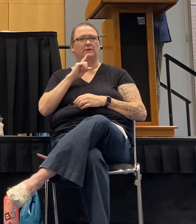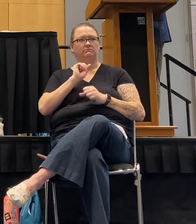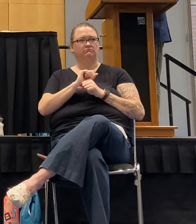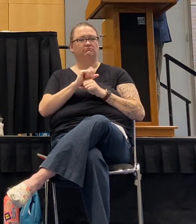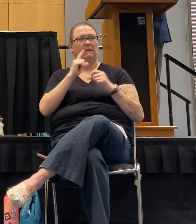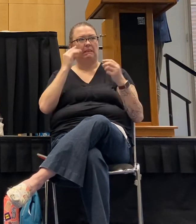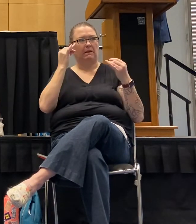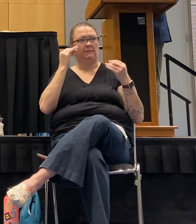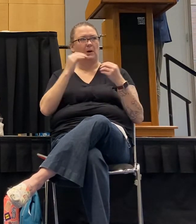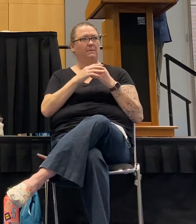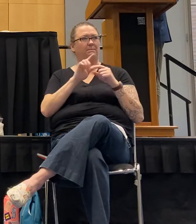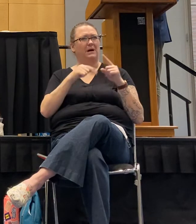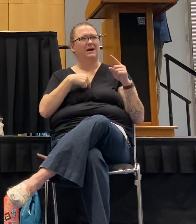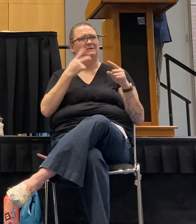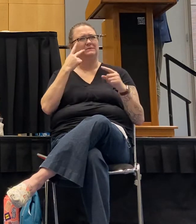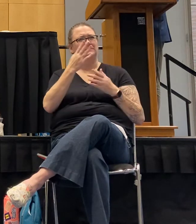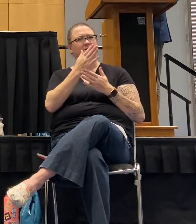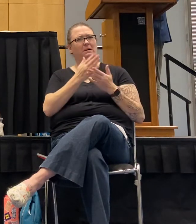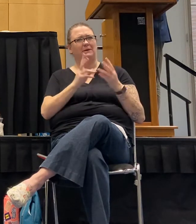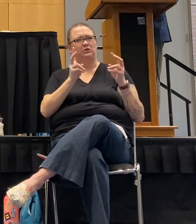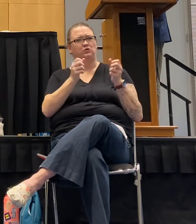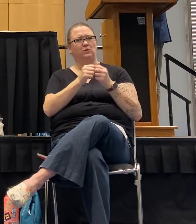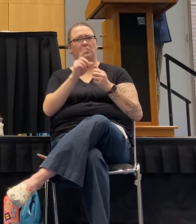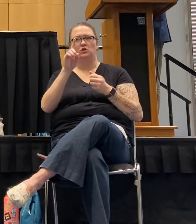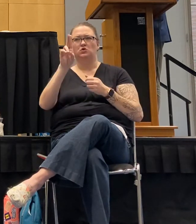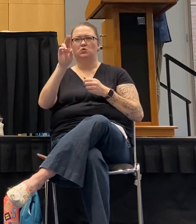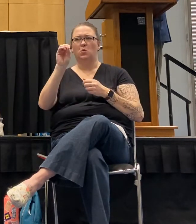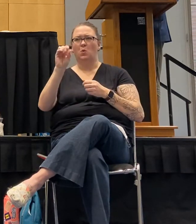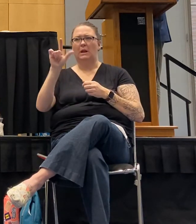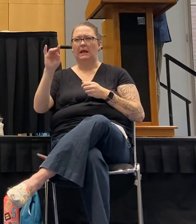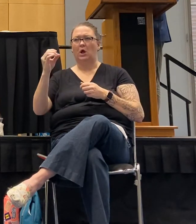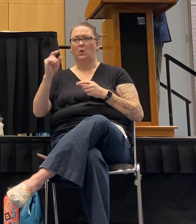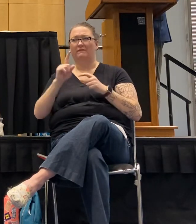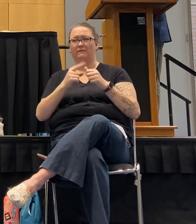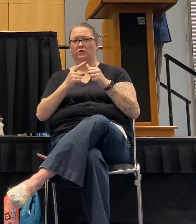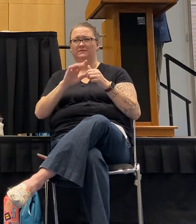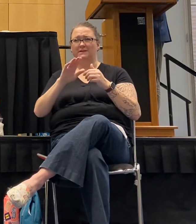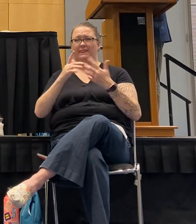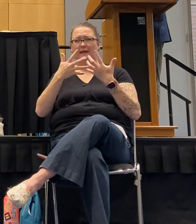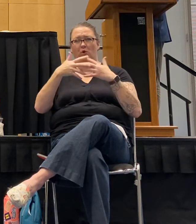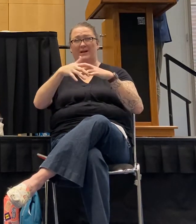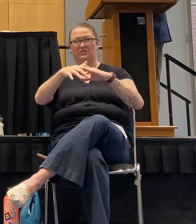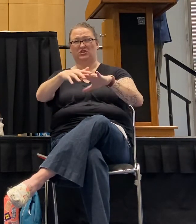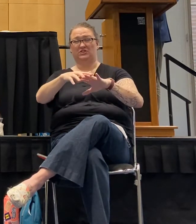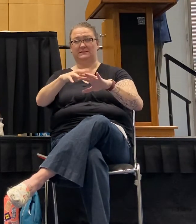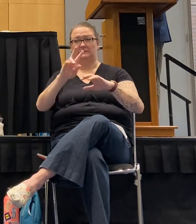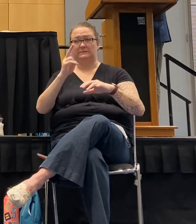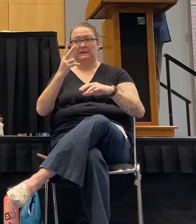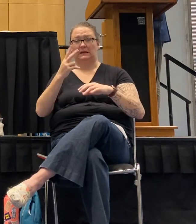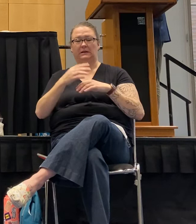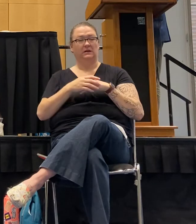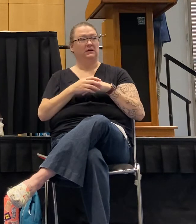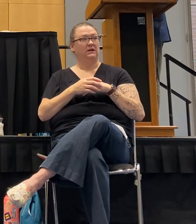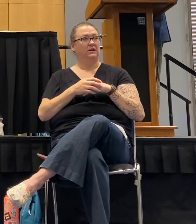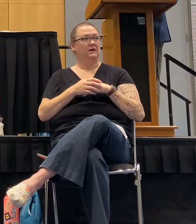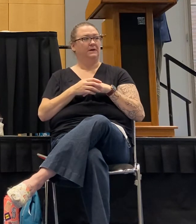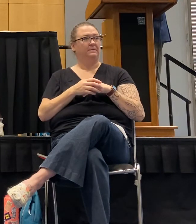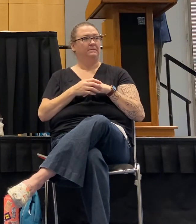but I did see some issues with Duolingo. First of all, is the integration, and second of all